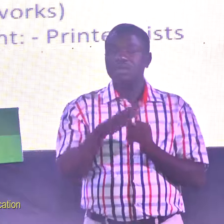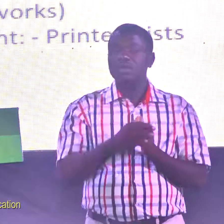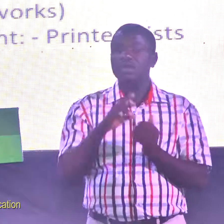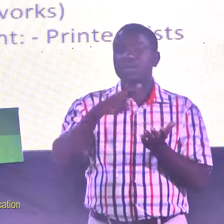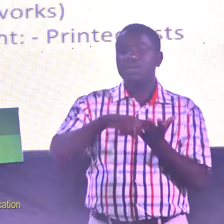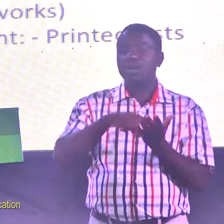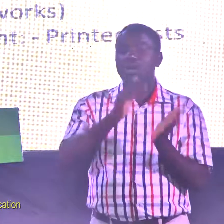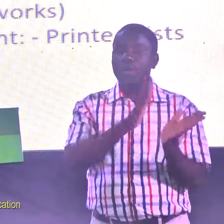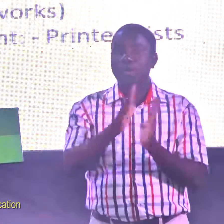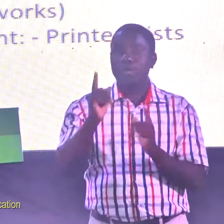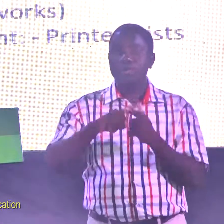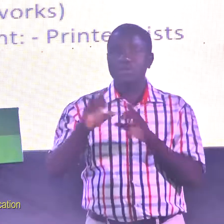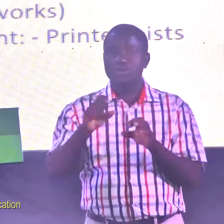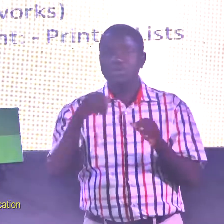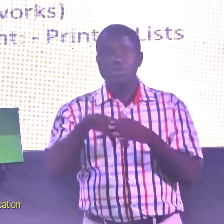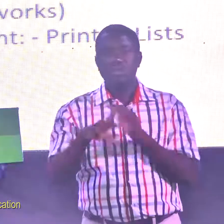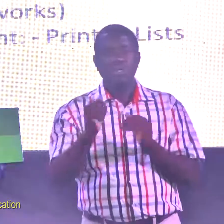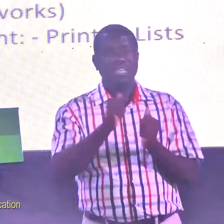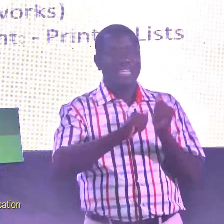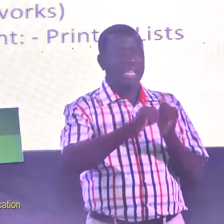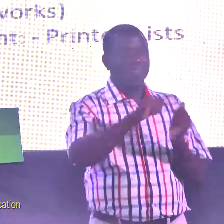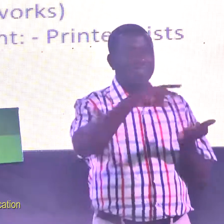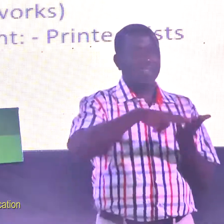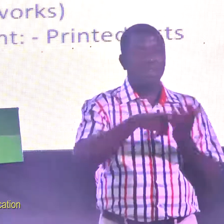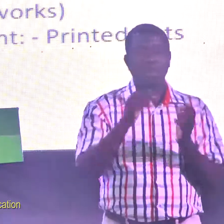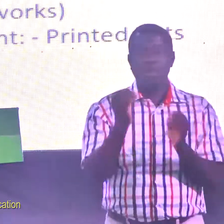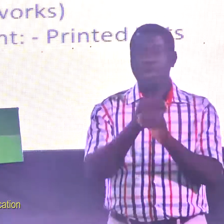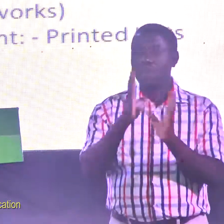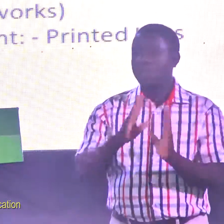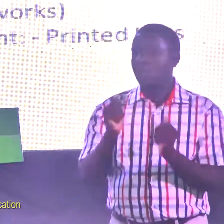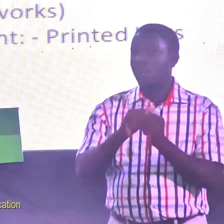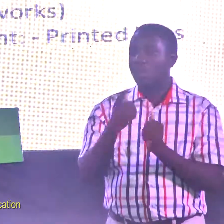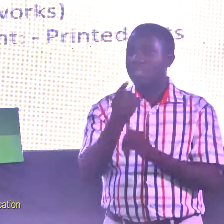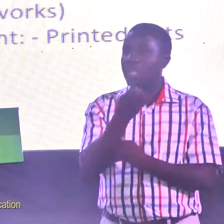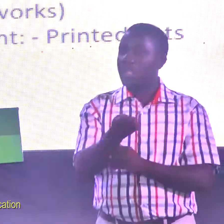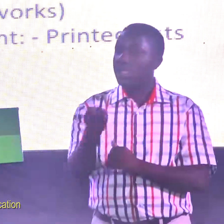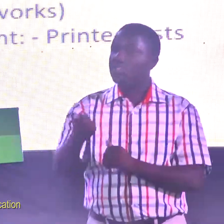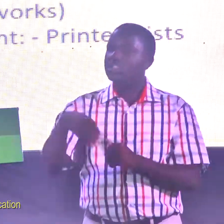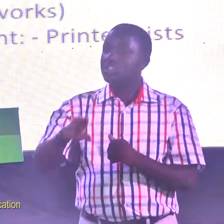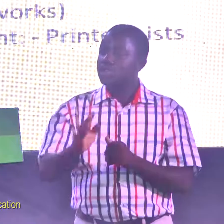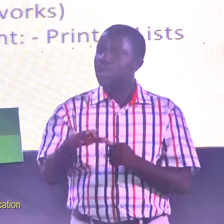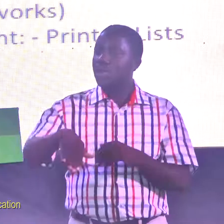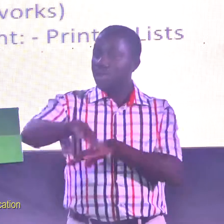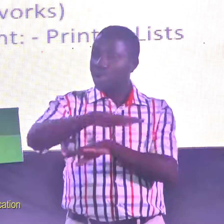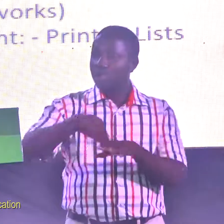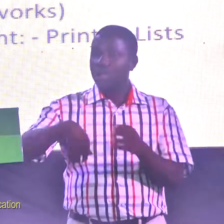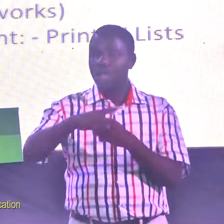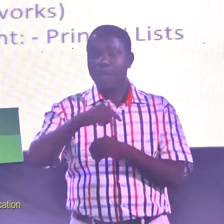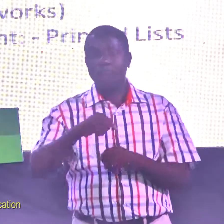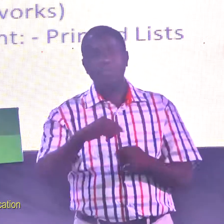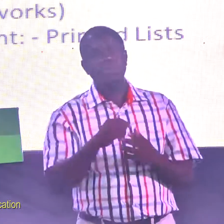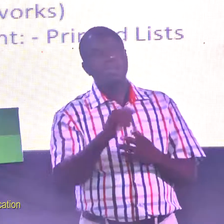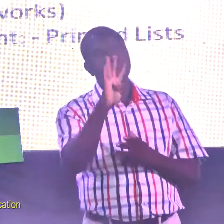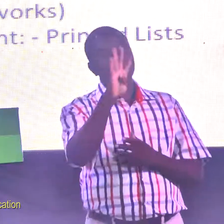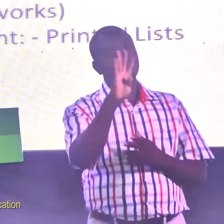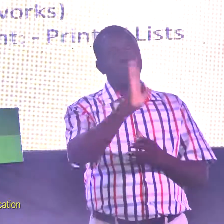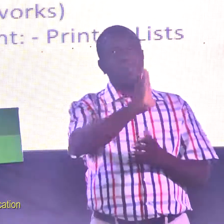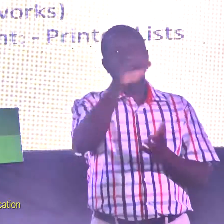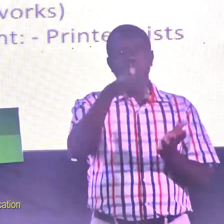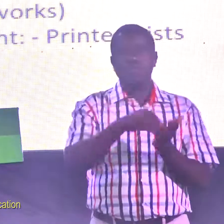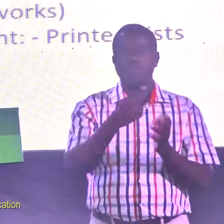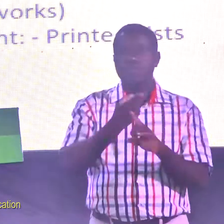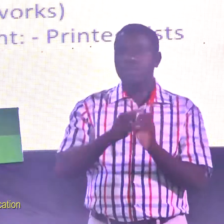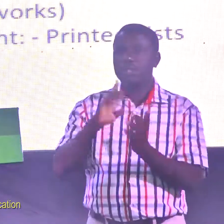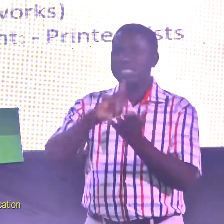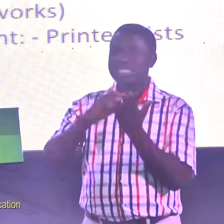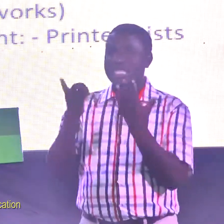that each registration officer with a kit should cover about 4 centers from